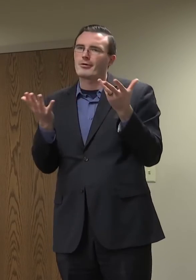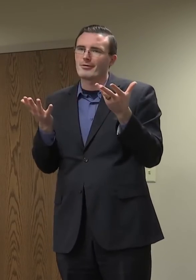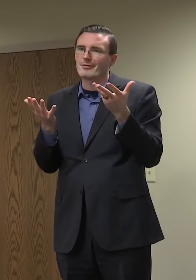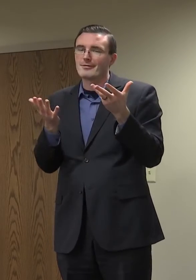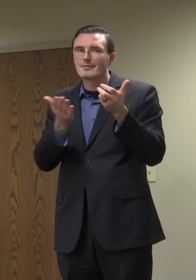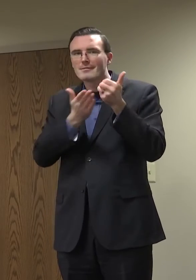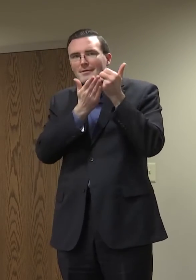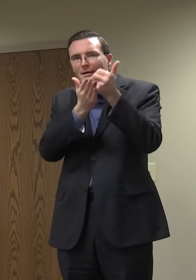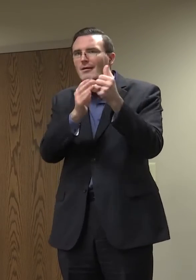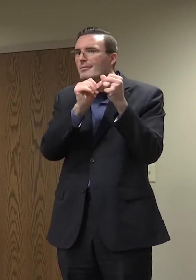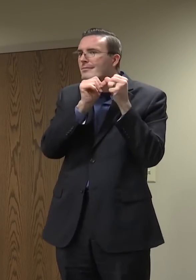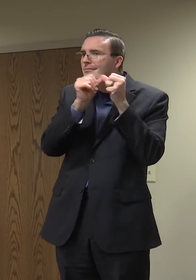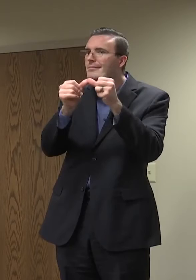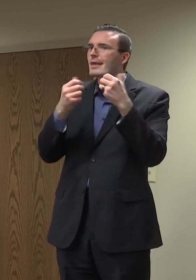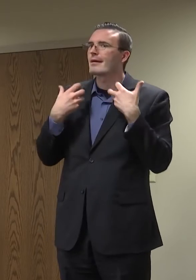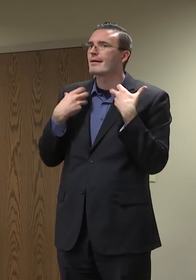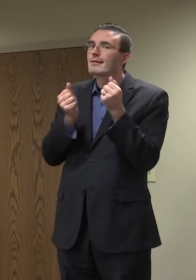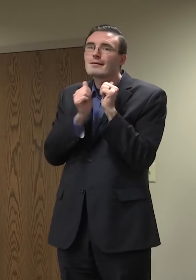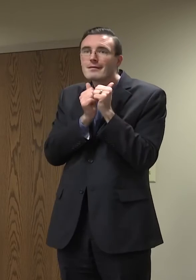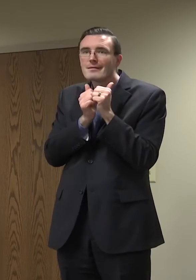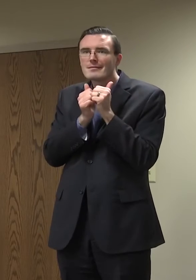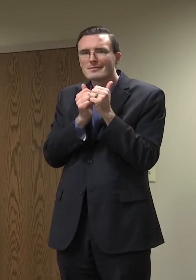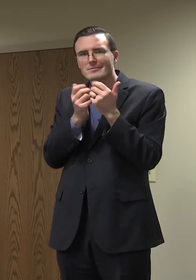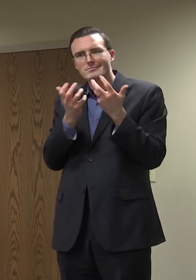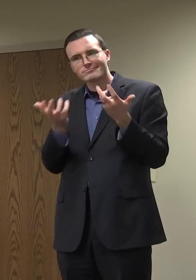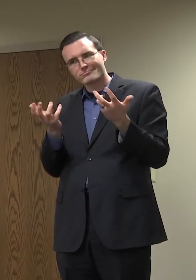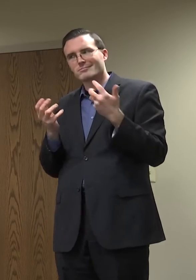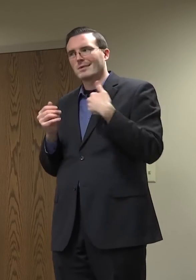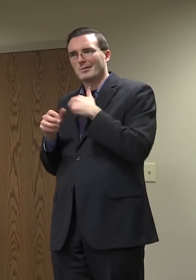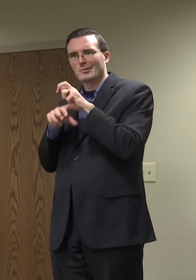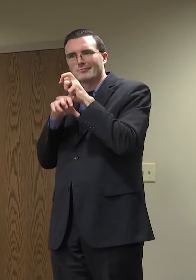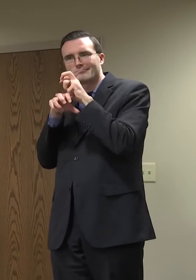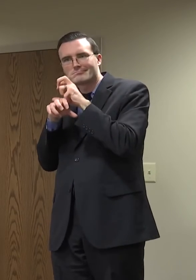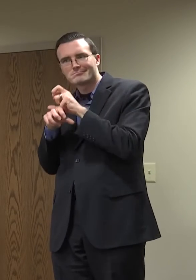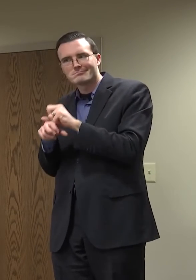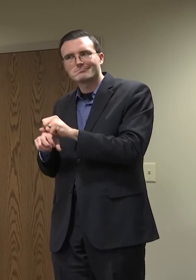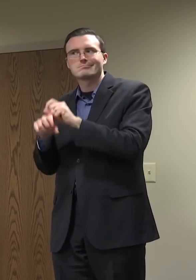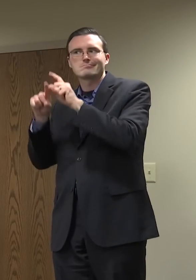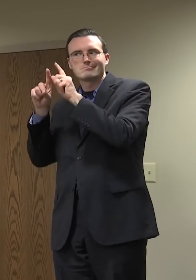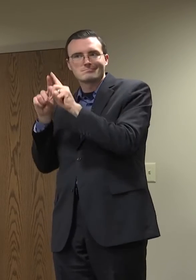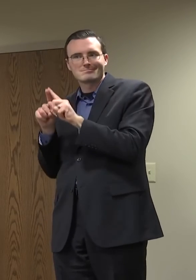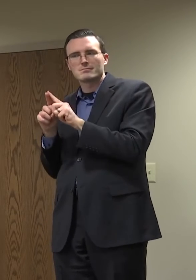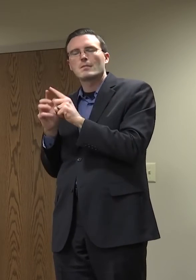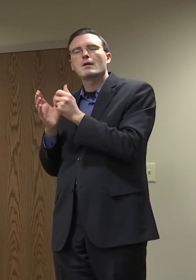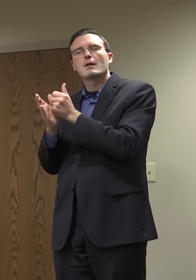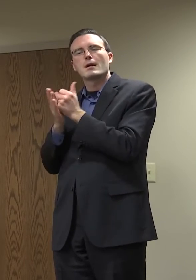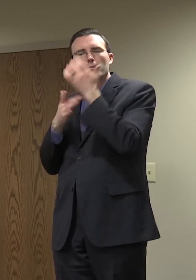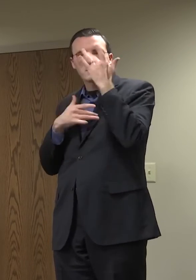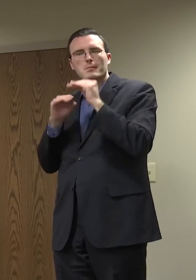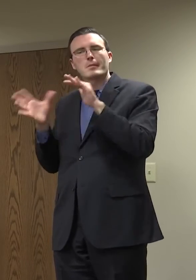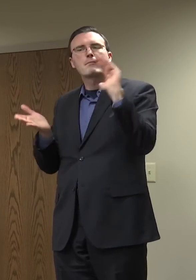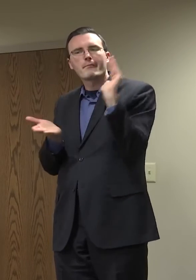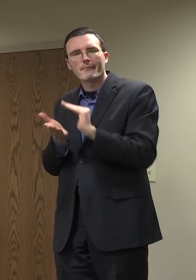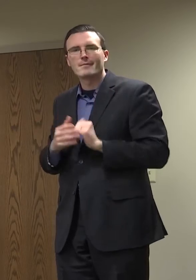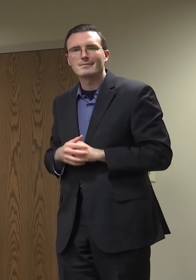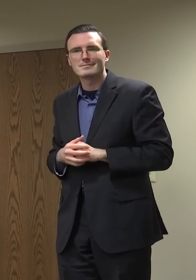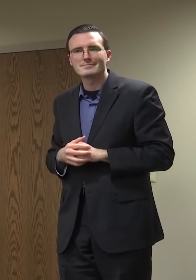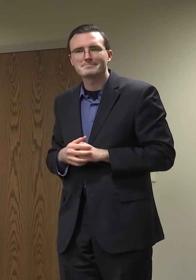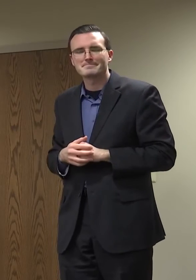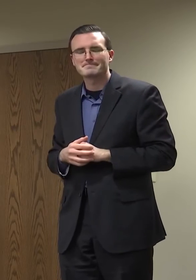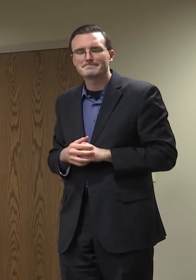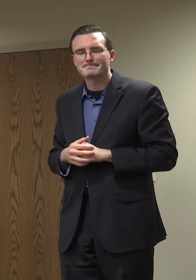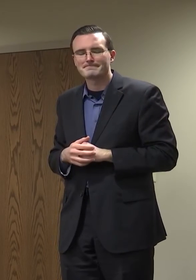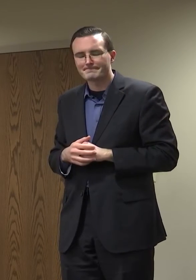their critical job that they're doing so well on behalf of all of us. So many sectors in our economy have struggled during